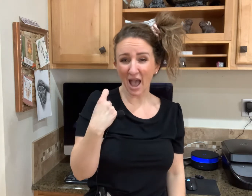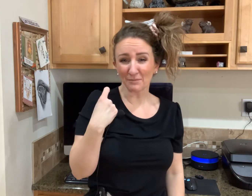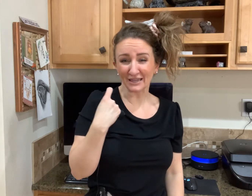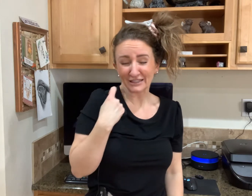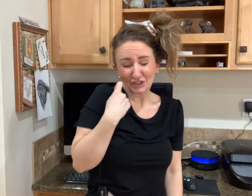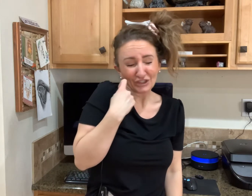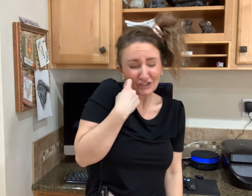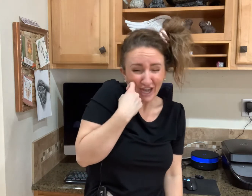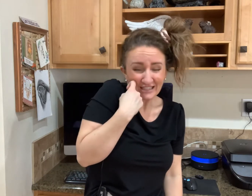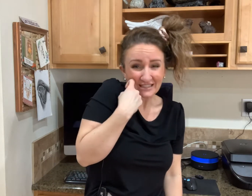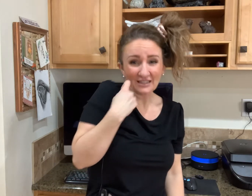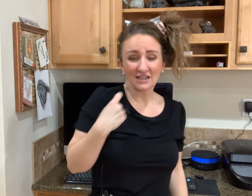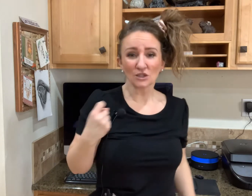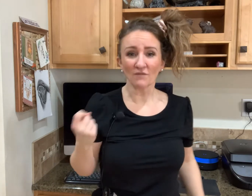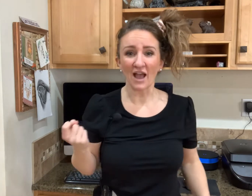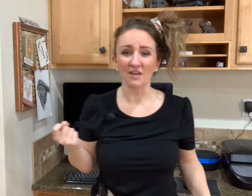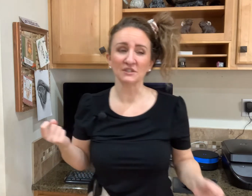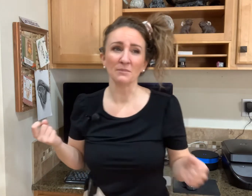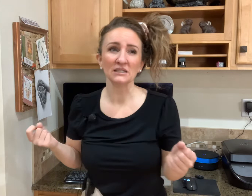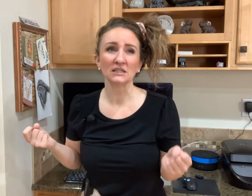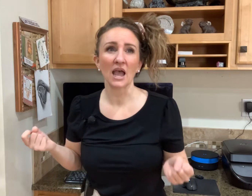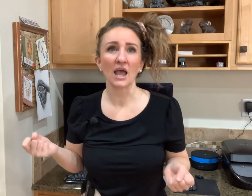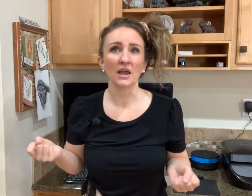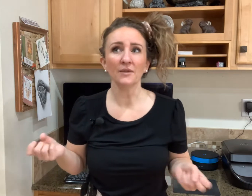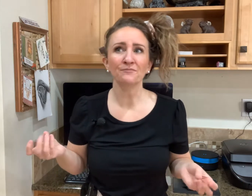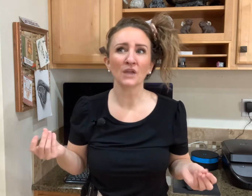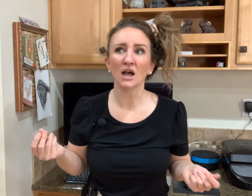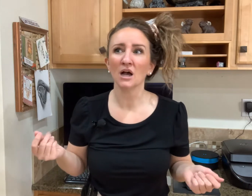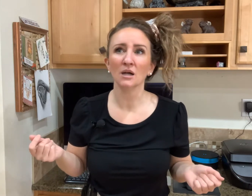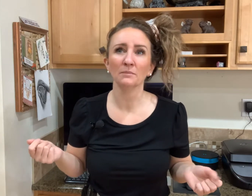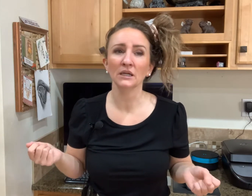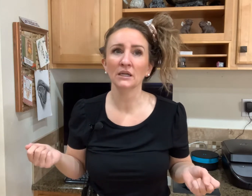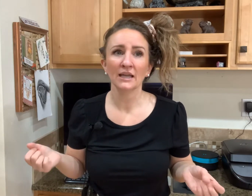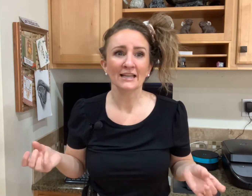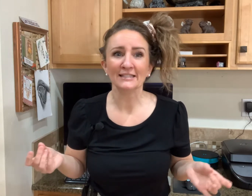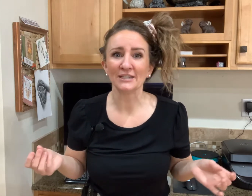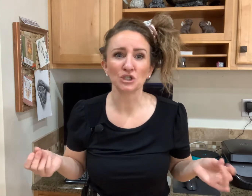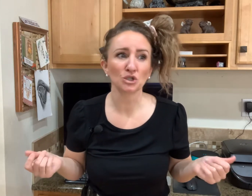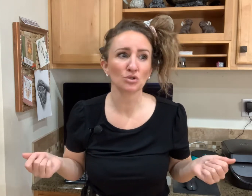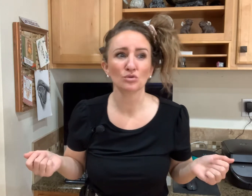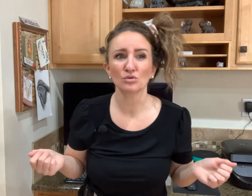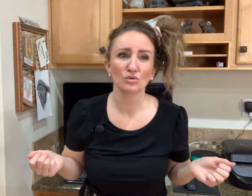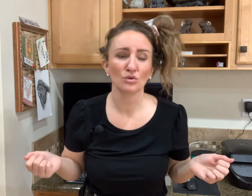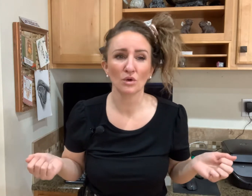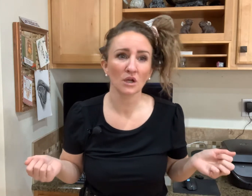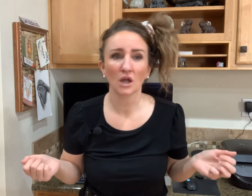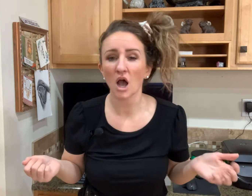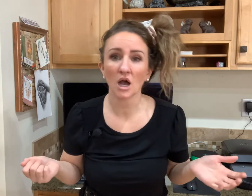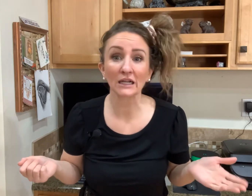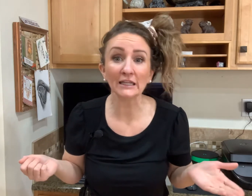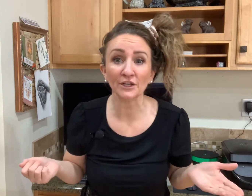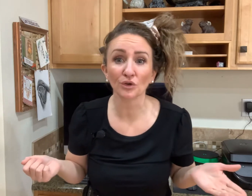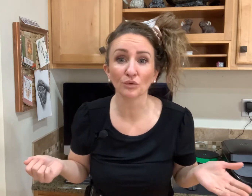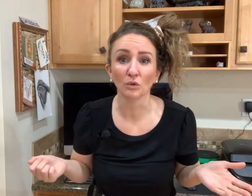happened. So if somebody said, did you clean your room?